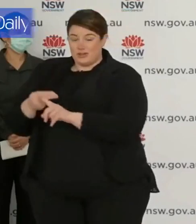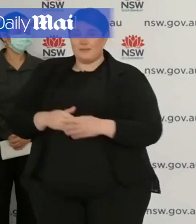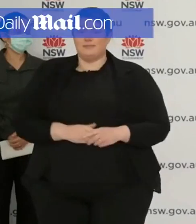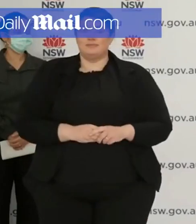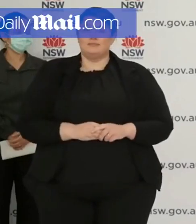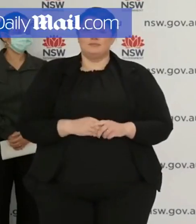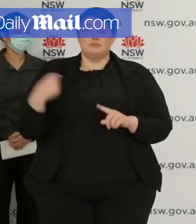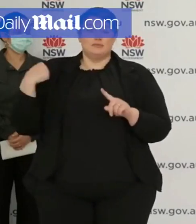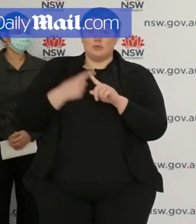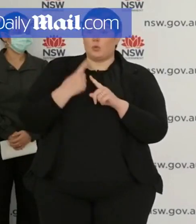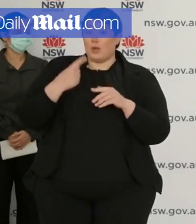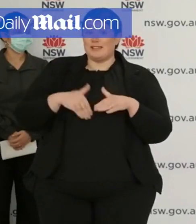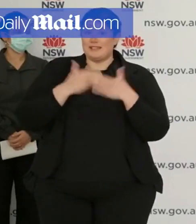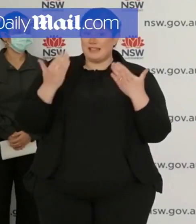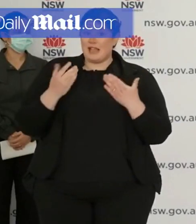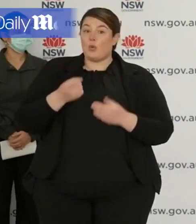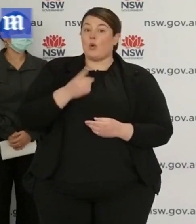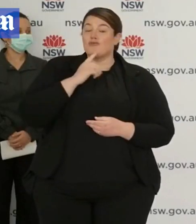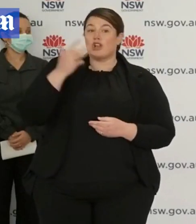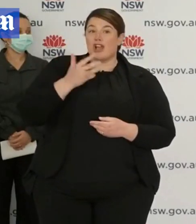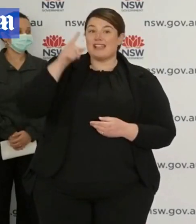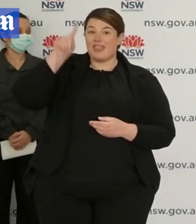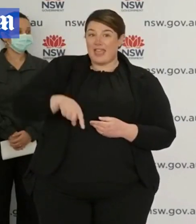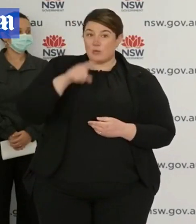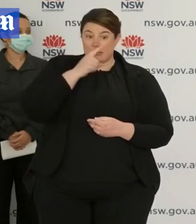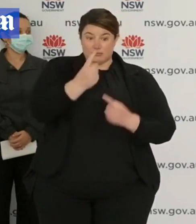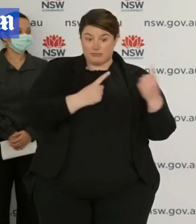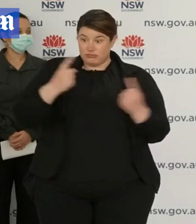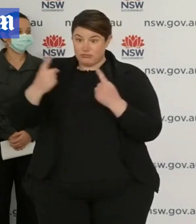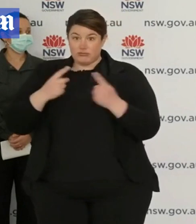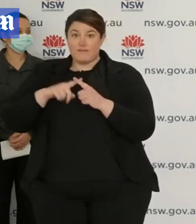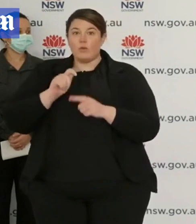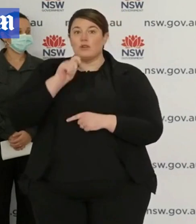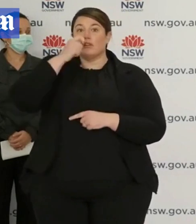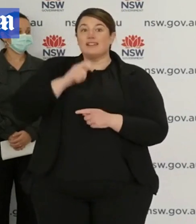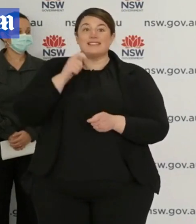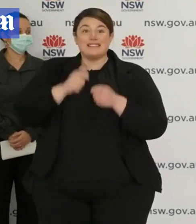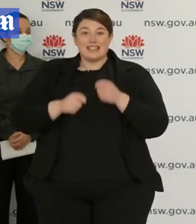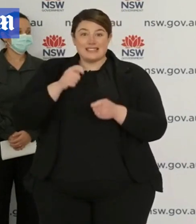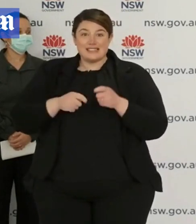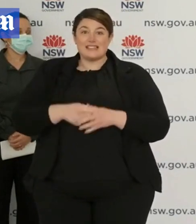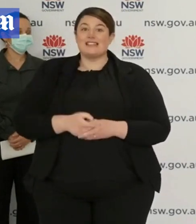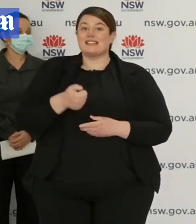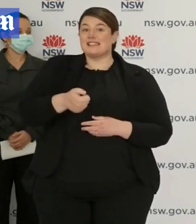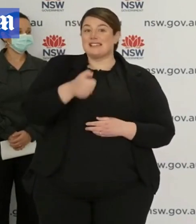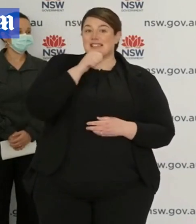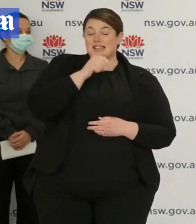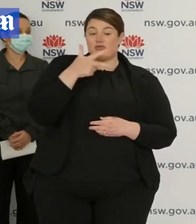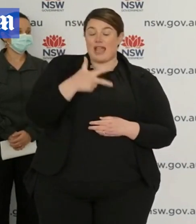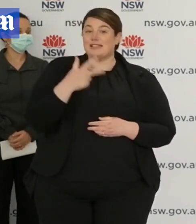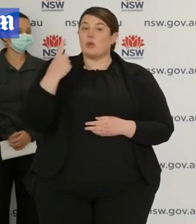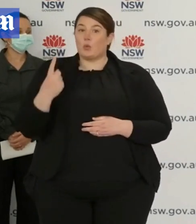In the last 24 hours, we had 119,000 people come forward to get testing. We had 681 cases of